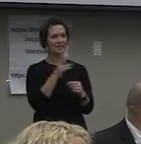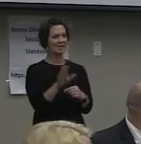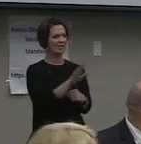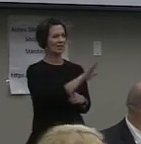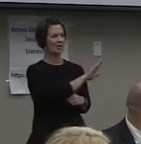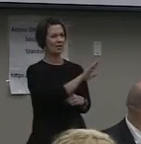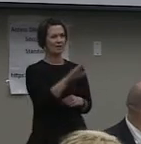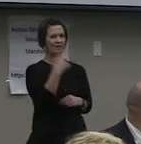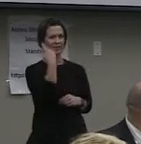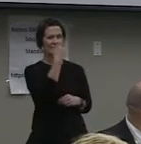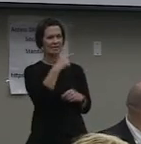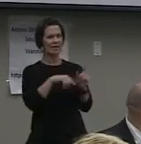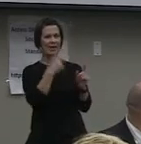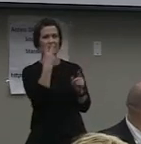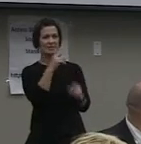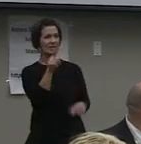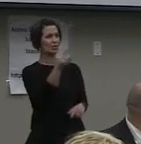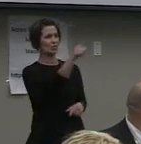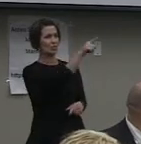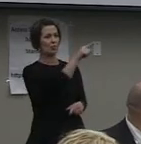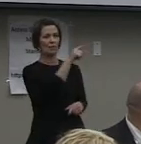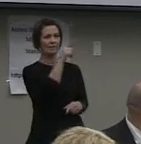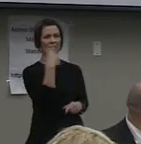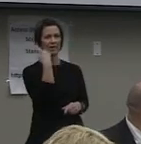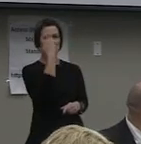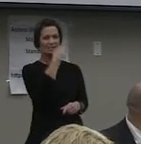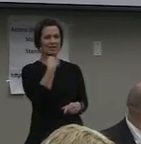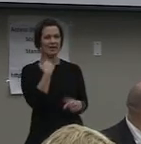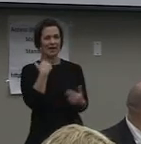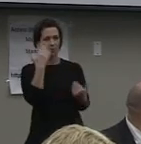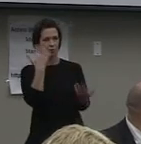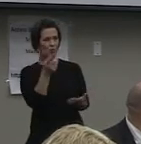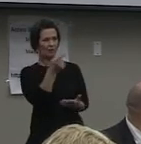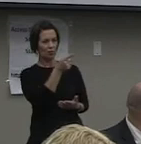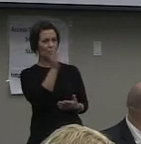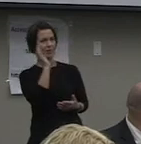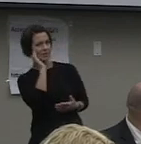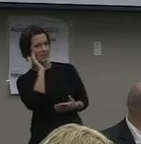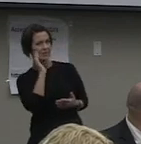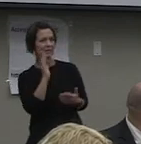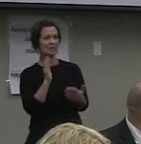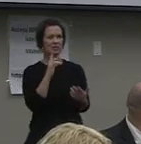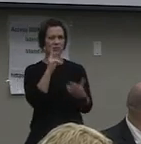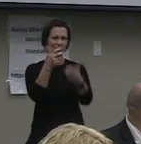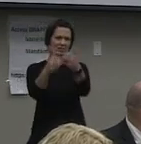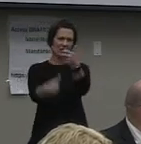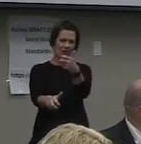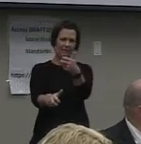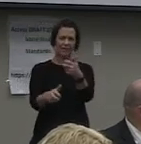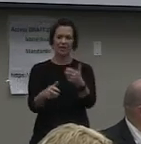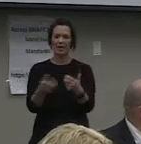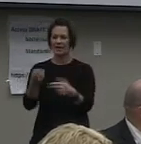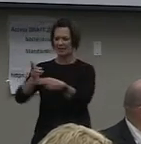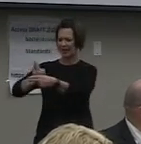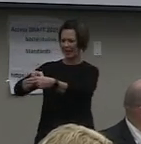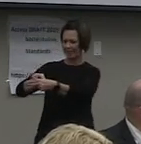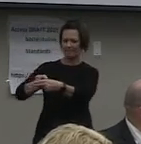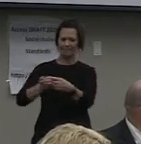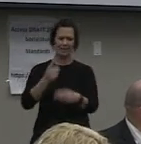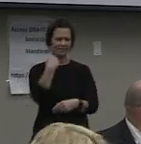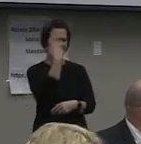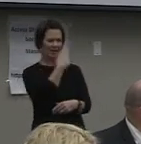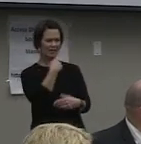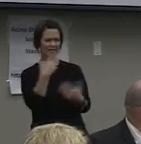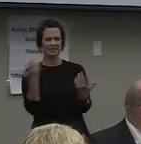of you out there and whether you're really listening to the speaker or not. You know, it's tough to put a face and a name together